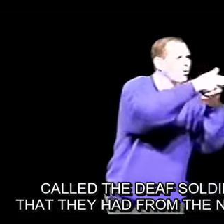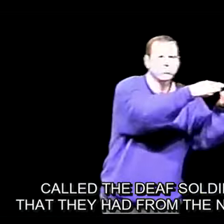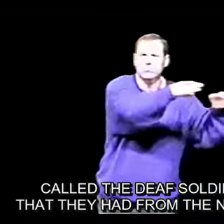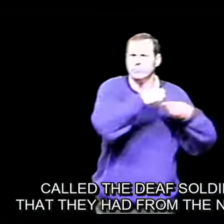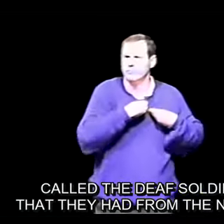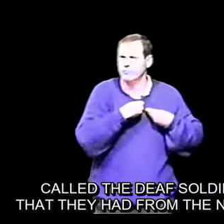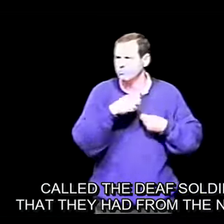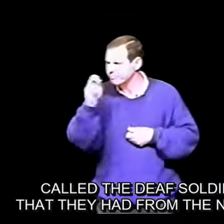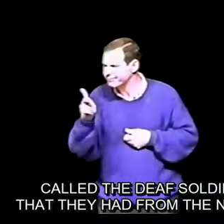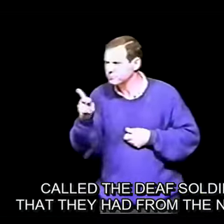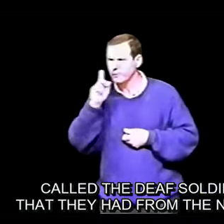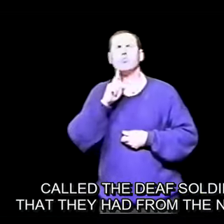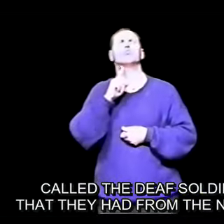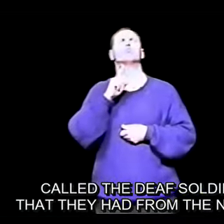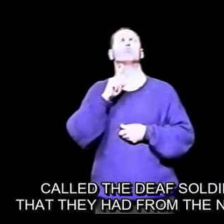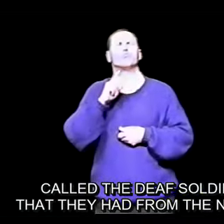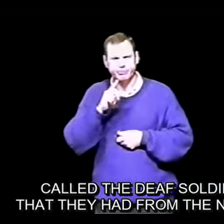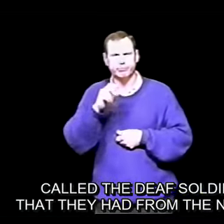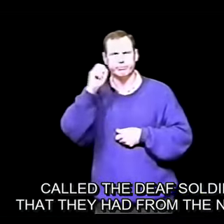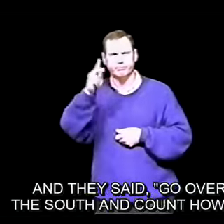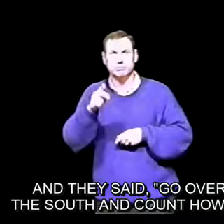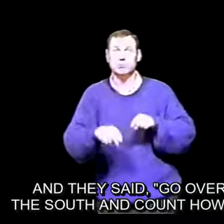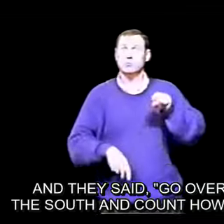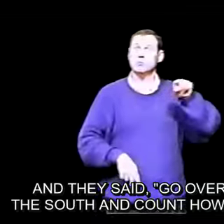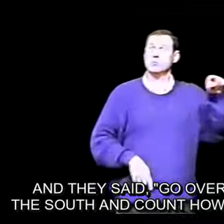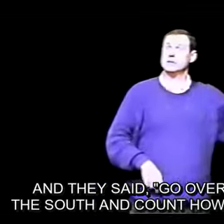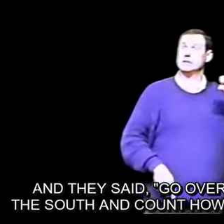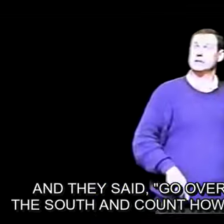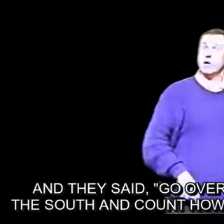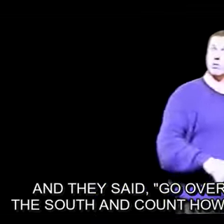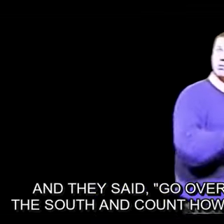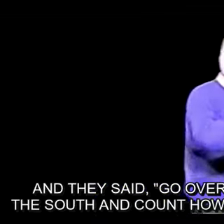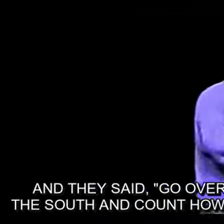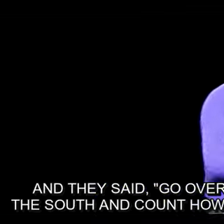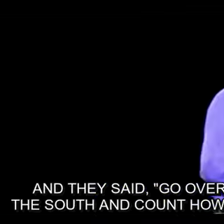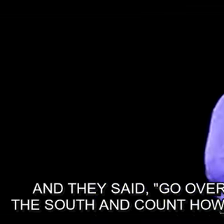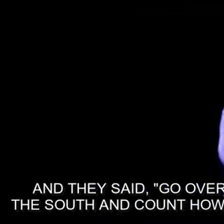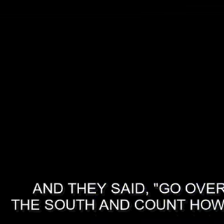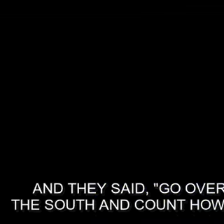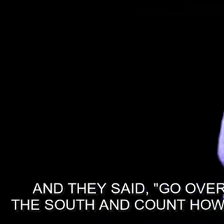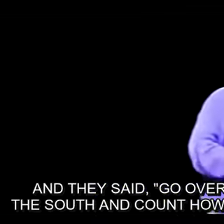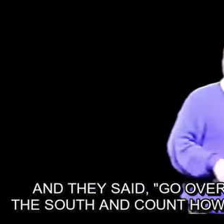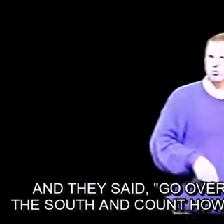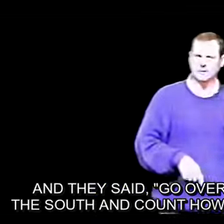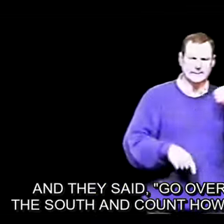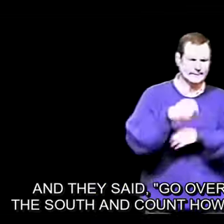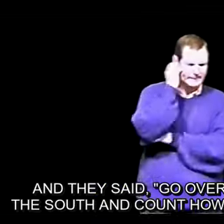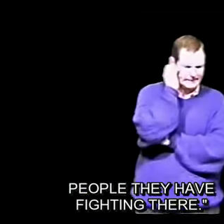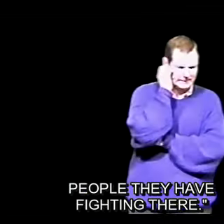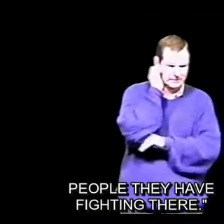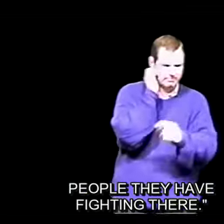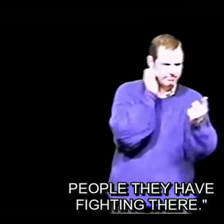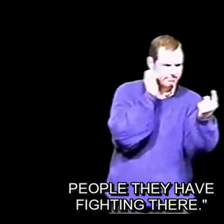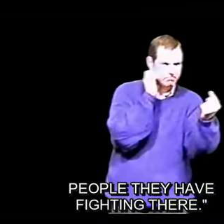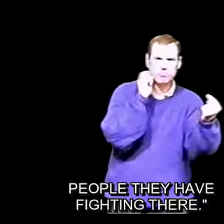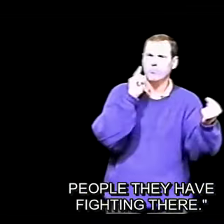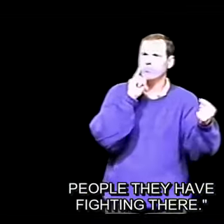North, and they said, go over to the South and count how many people they have fighting there. And he